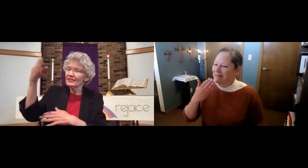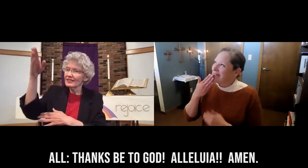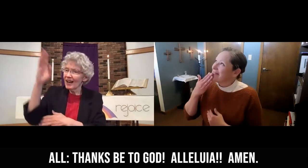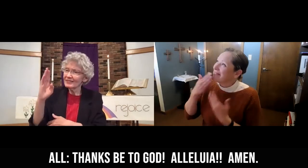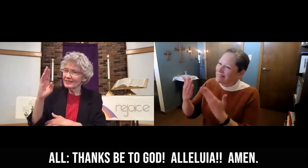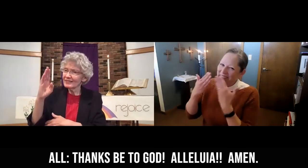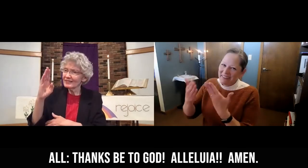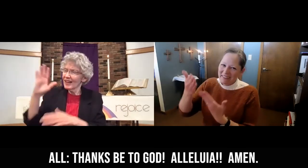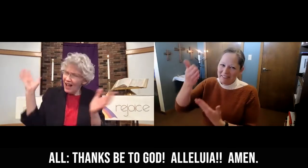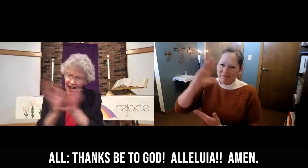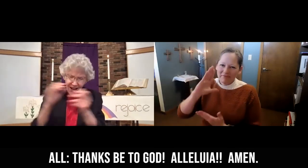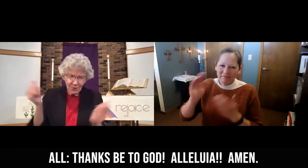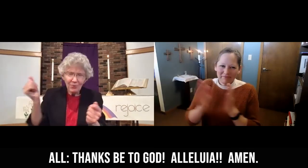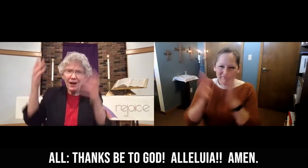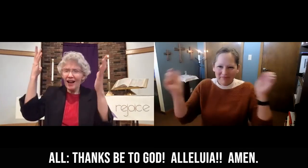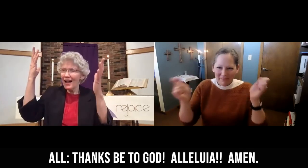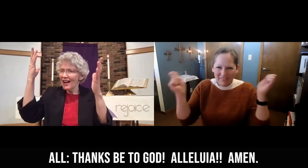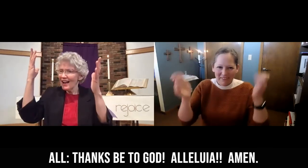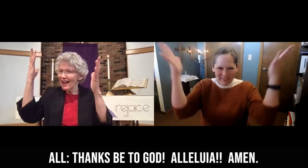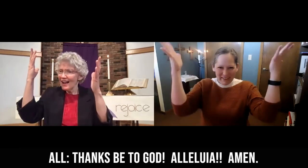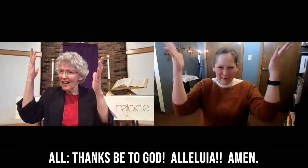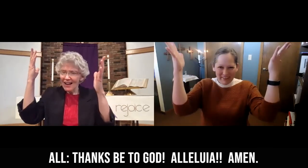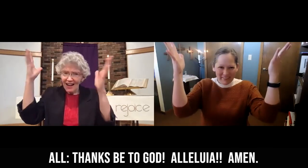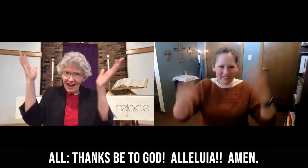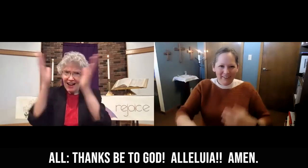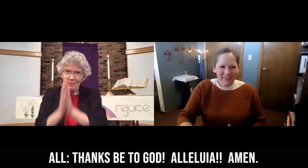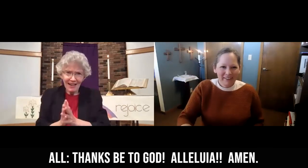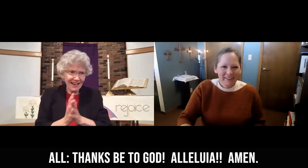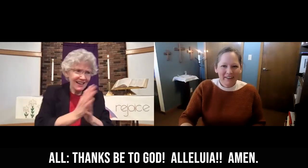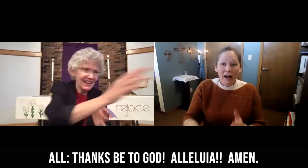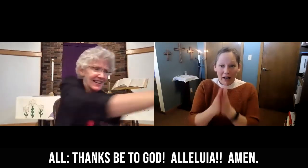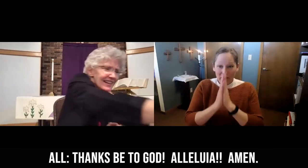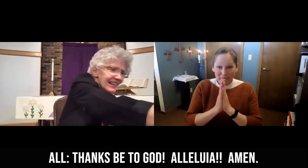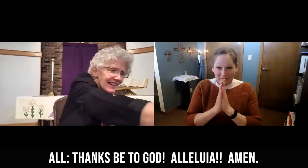Congregation, thanks be to God. Alleluia. Amen.